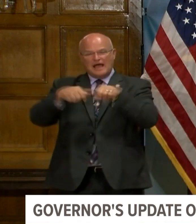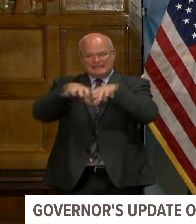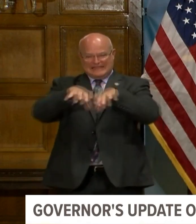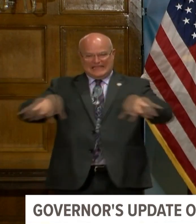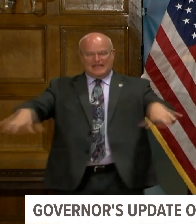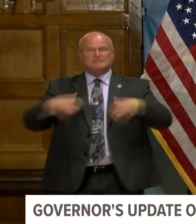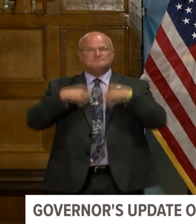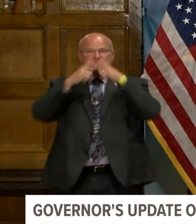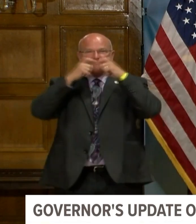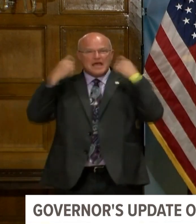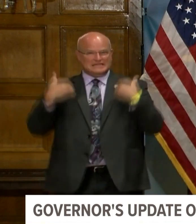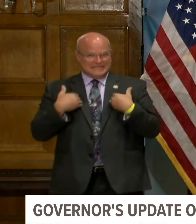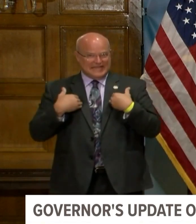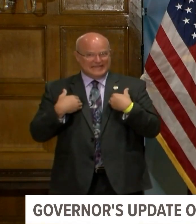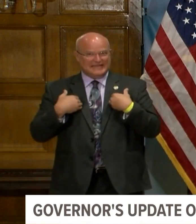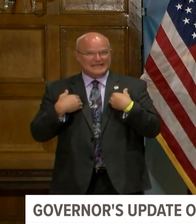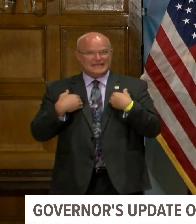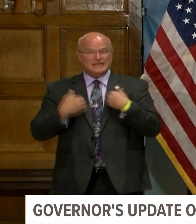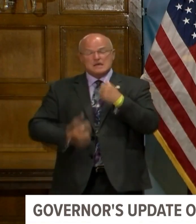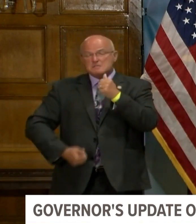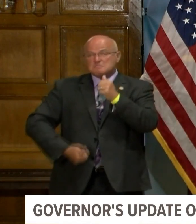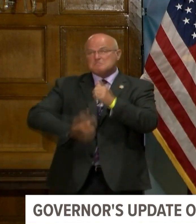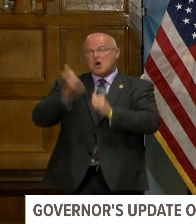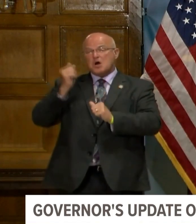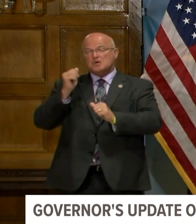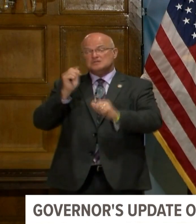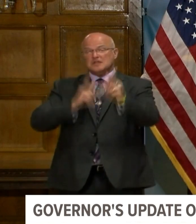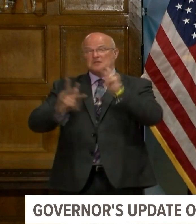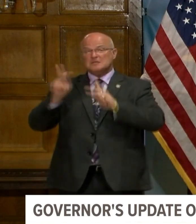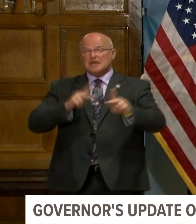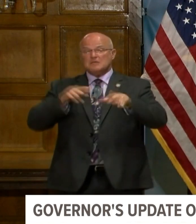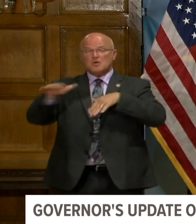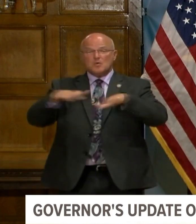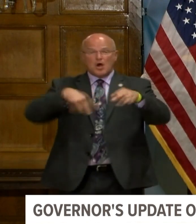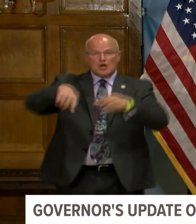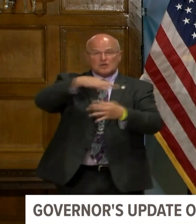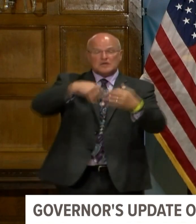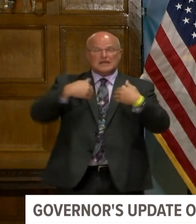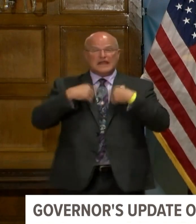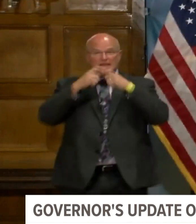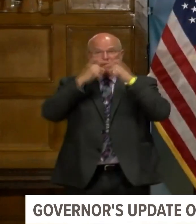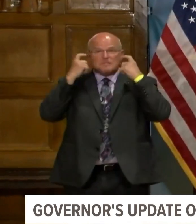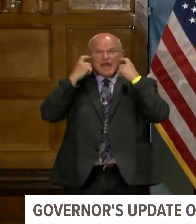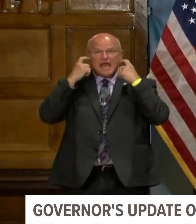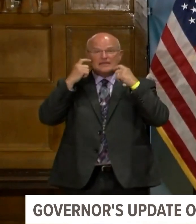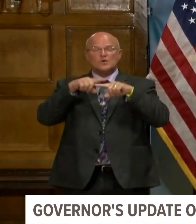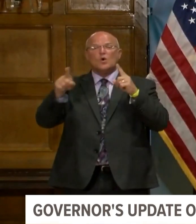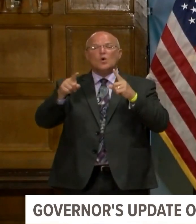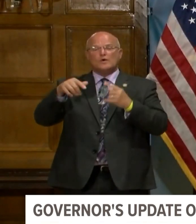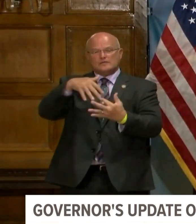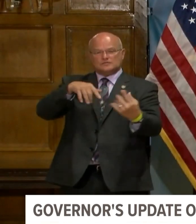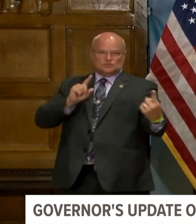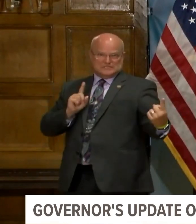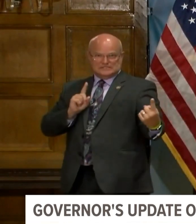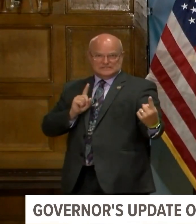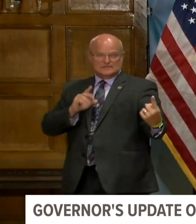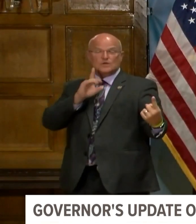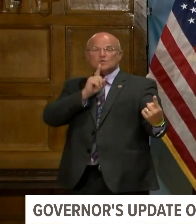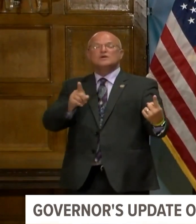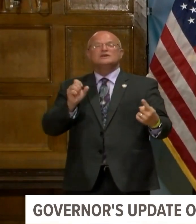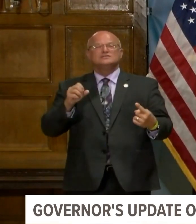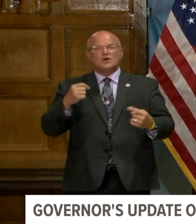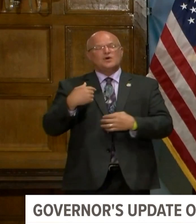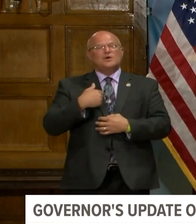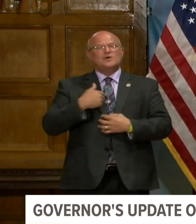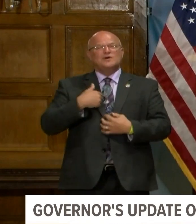counter had their mask on. Most of the customers had their mask on. If they didn't, they were socially distanced. And so